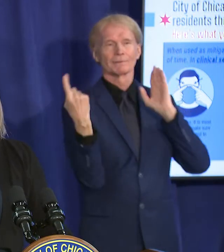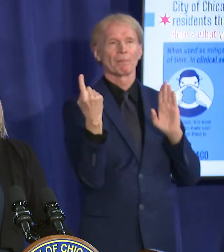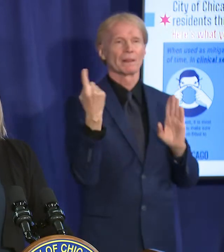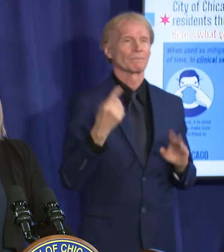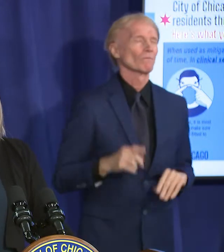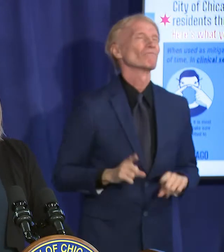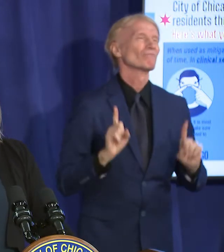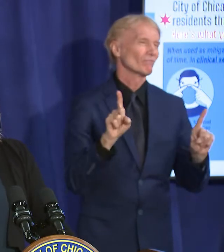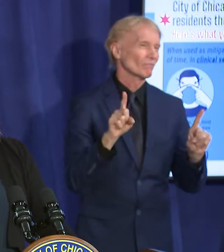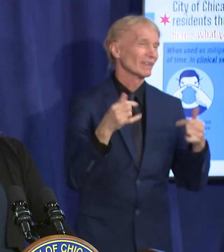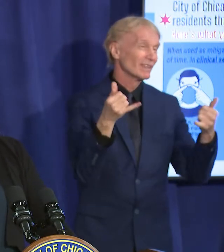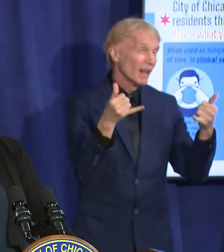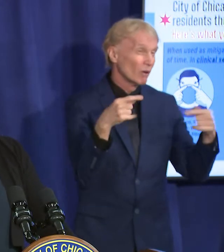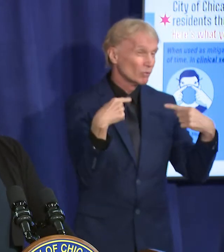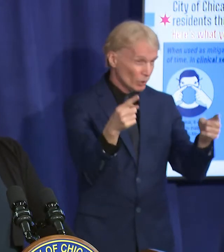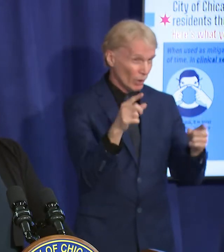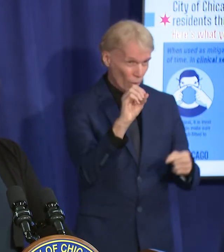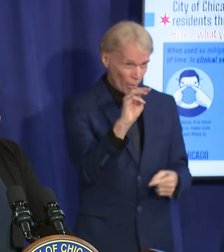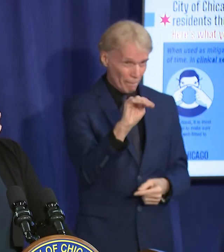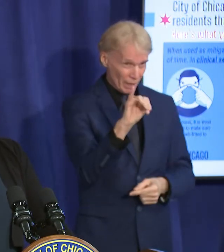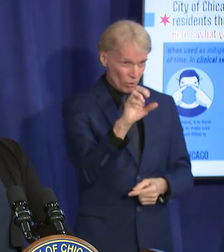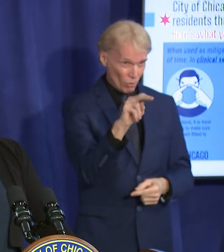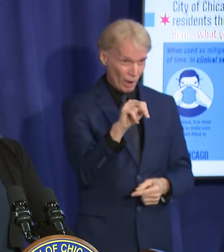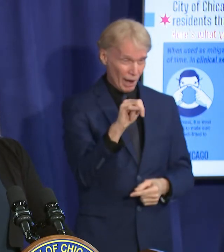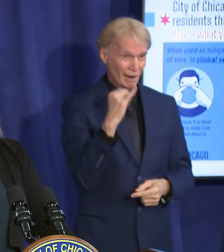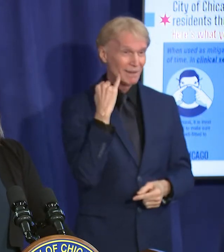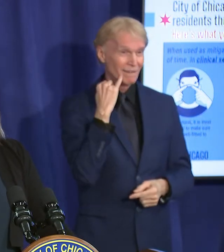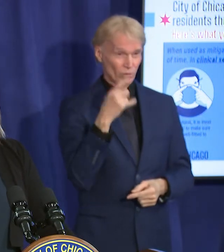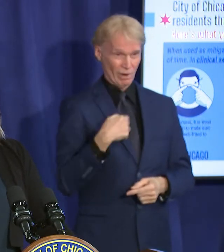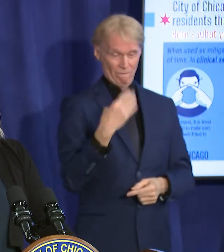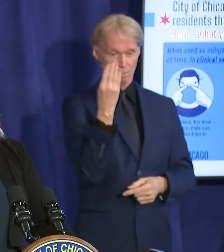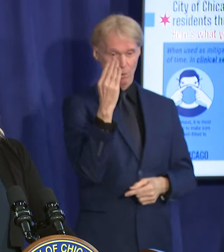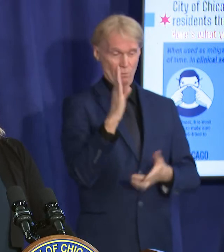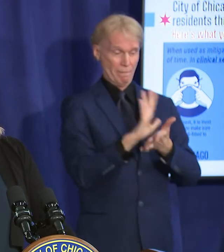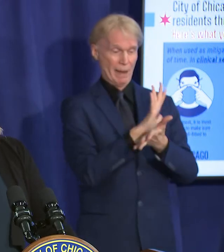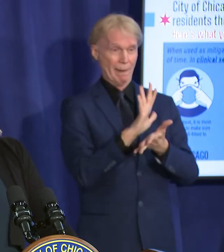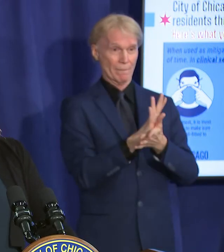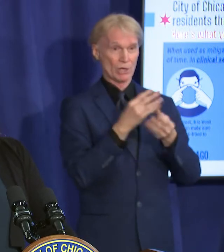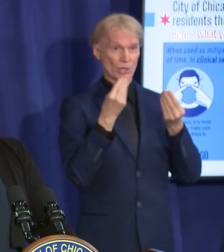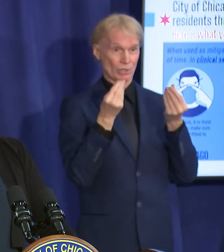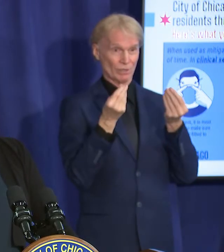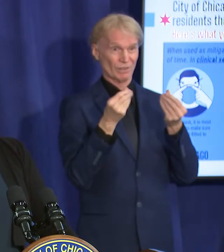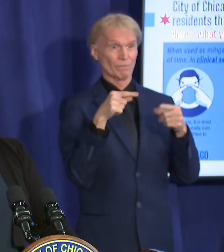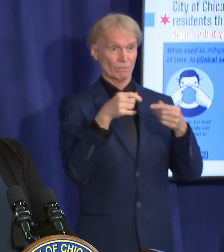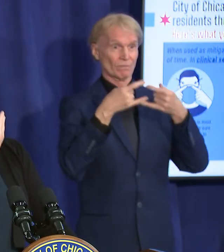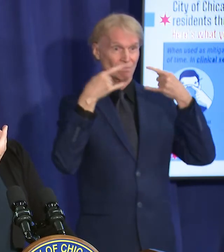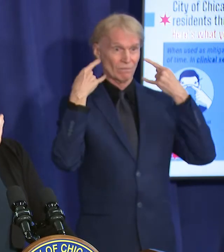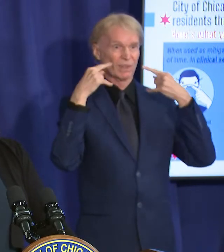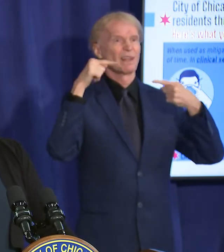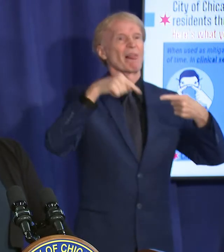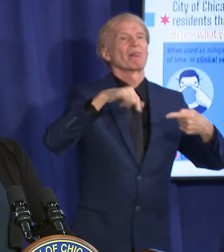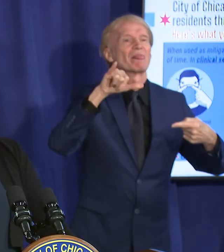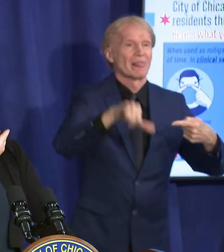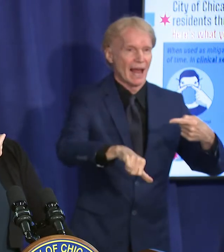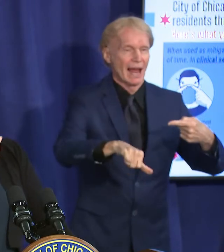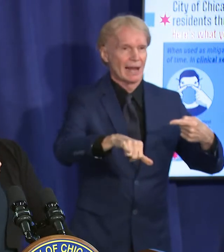during Omicron, I would recommend, if you've got one of the surgical masks, those blue paper ones, wear that and put your